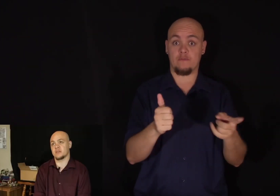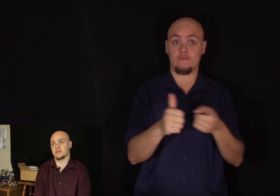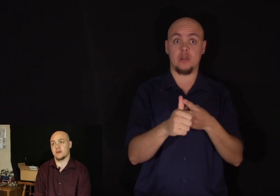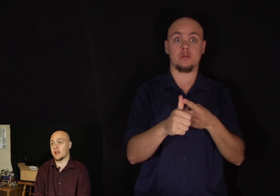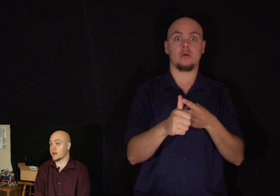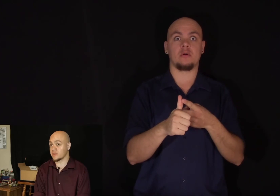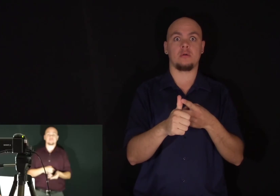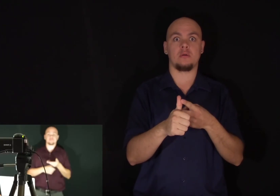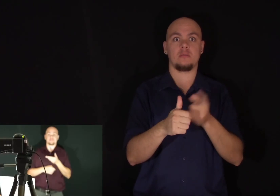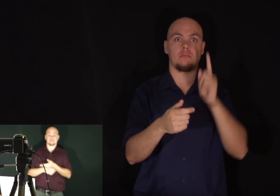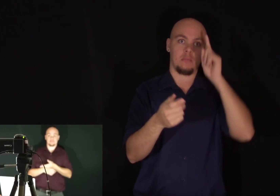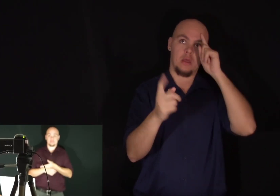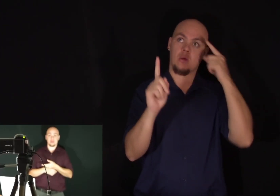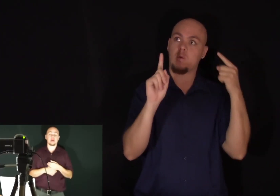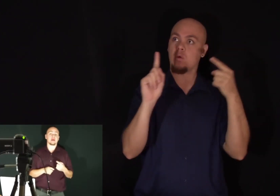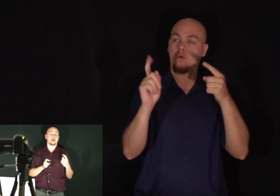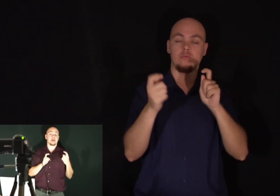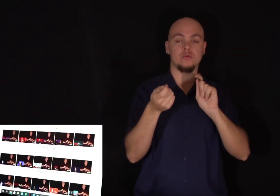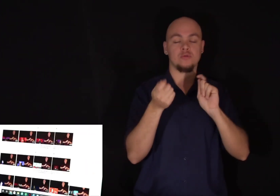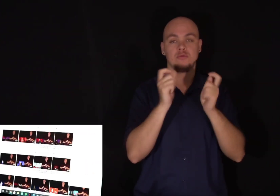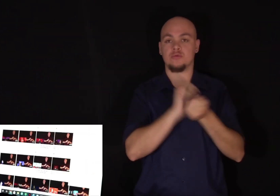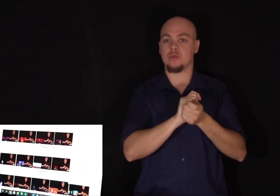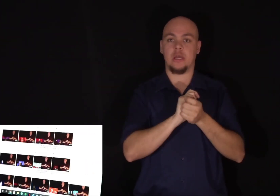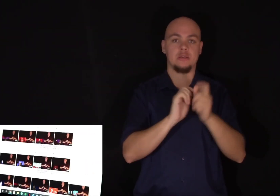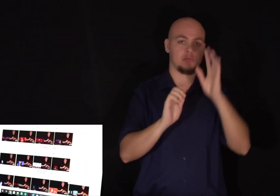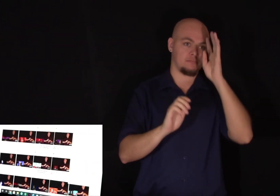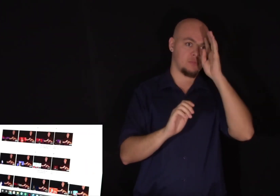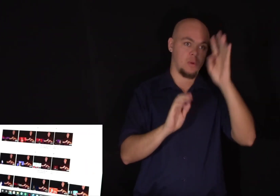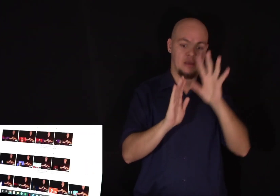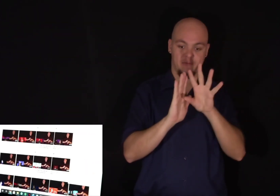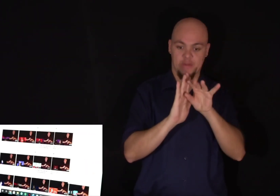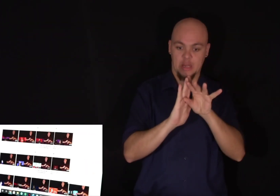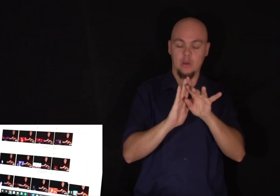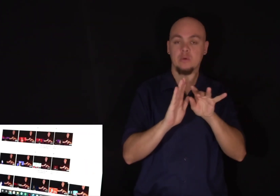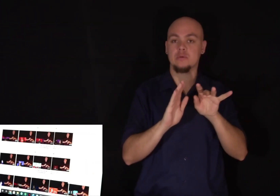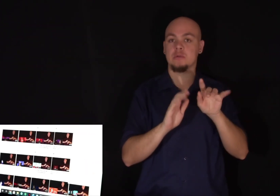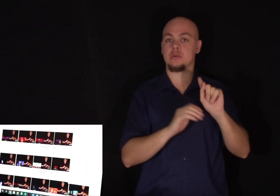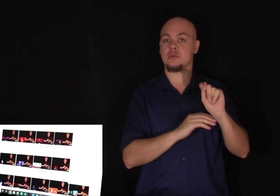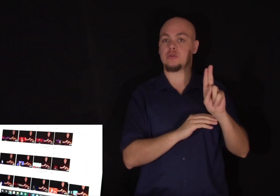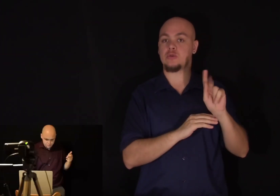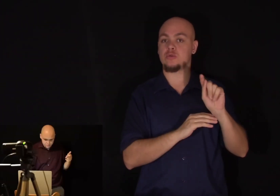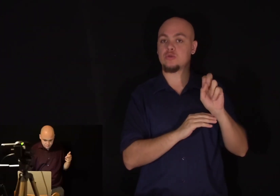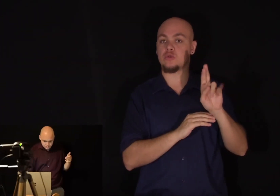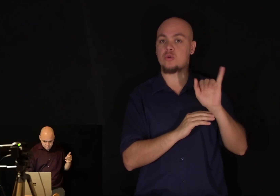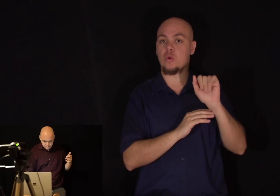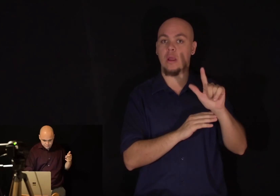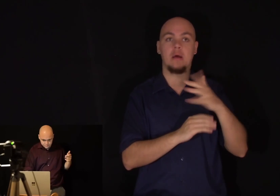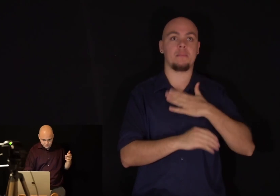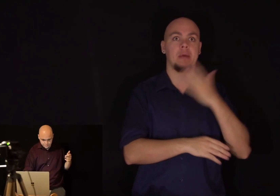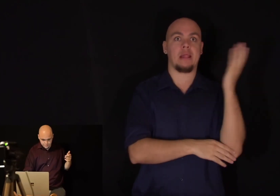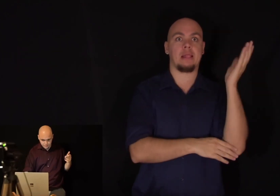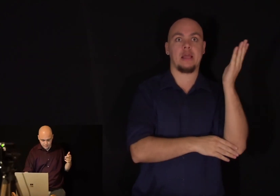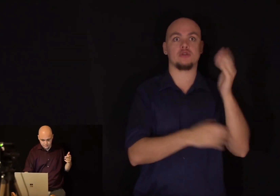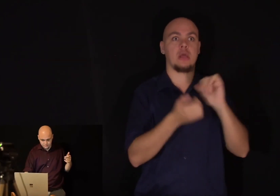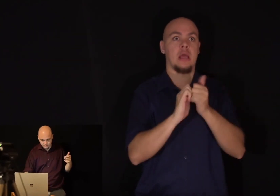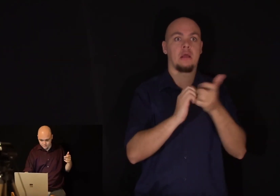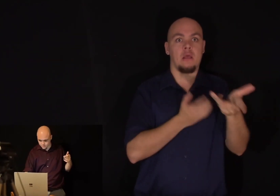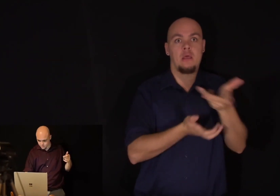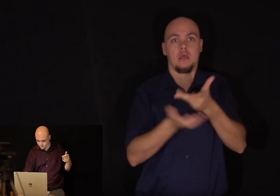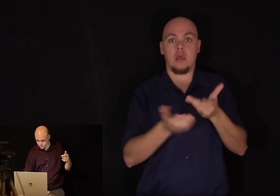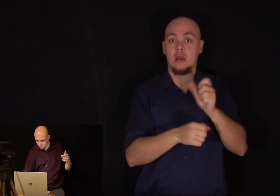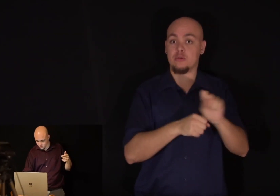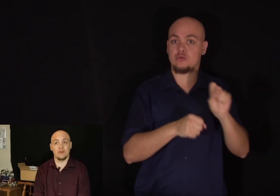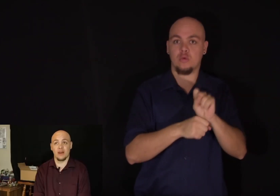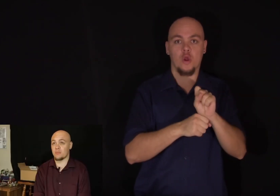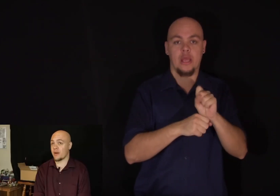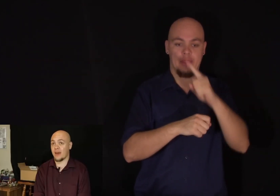shifted into creating as many videos and tutorials on how to do my normal lectures. I had to work through